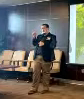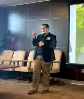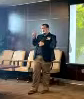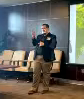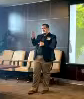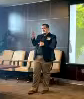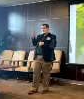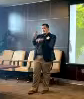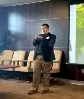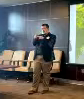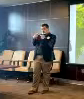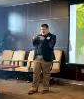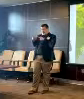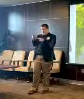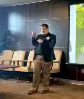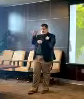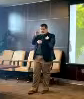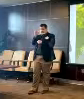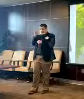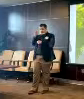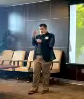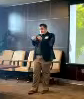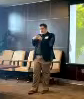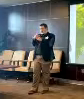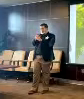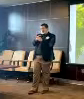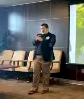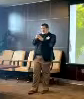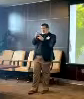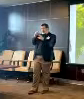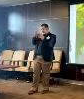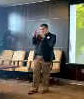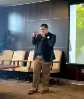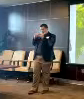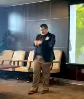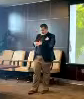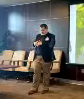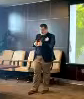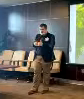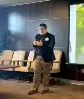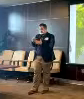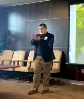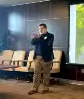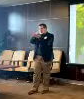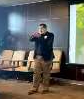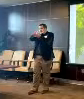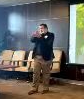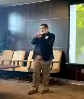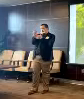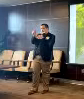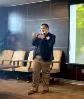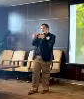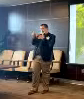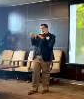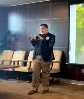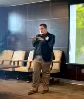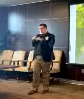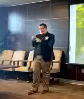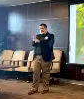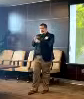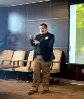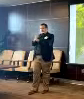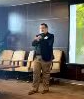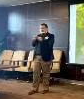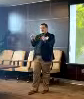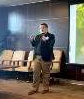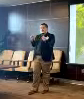sat in a room and we listened as our world began to fall apart, learning all the things we would have to do to keep him